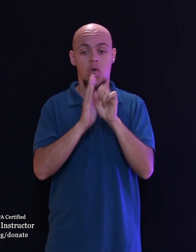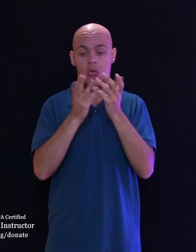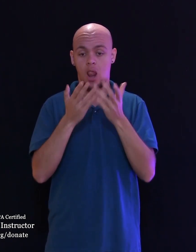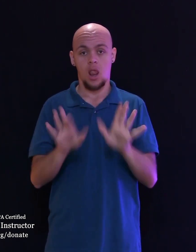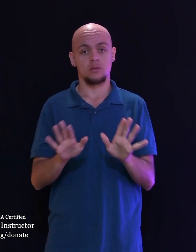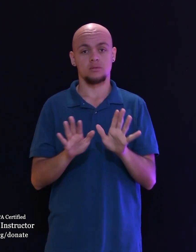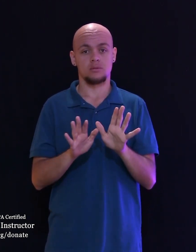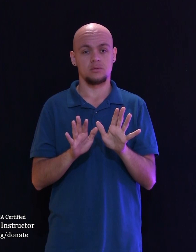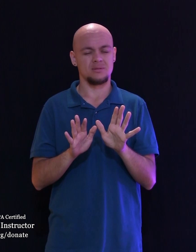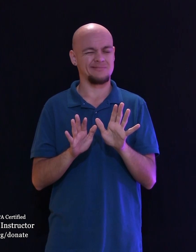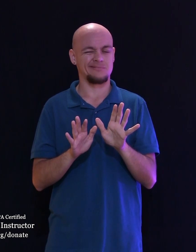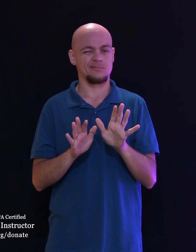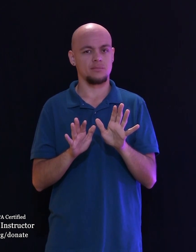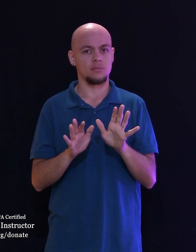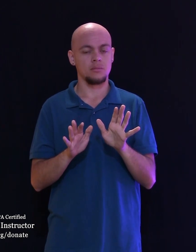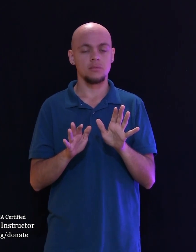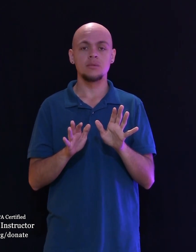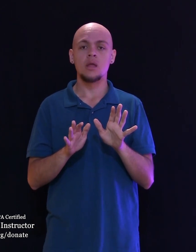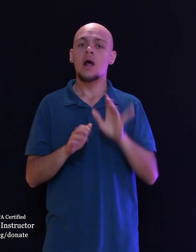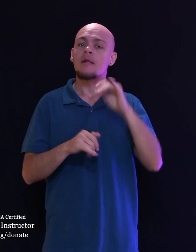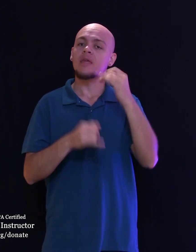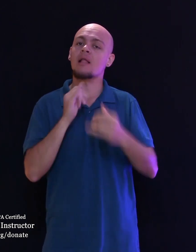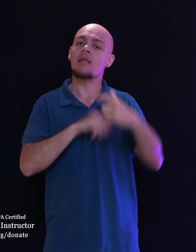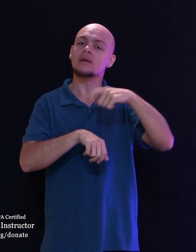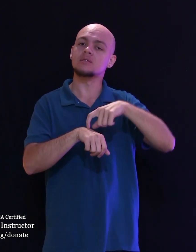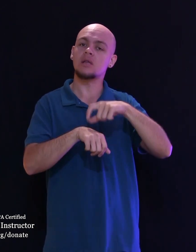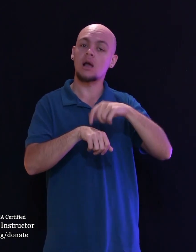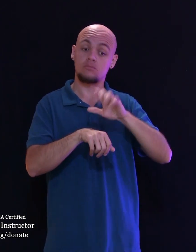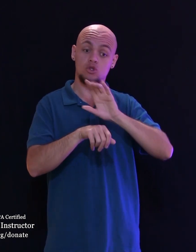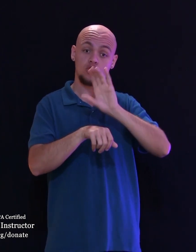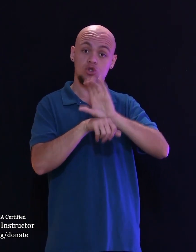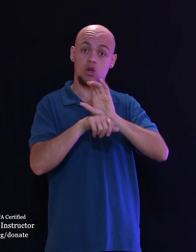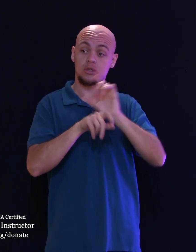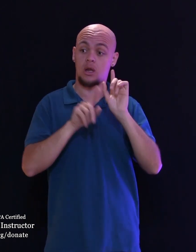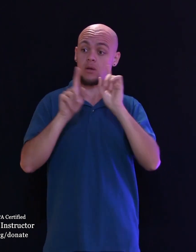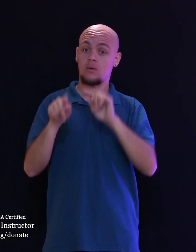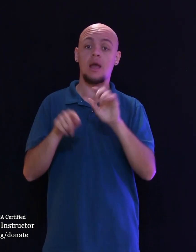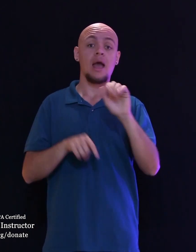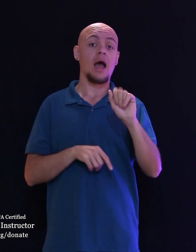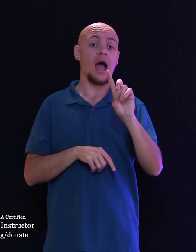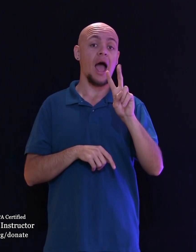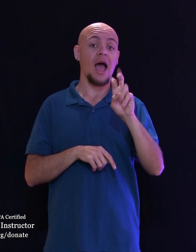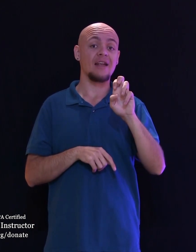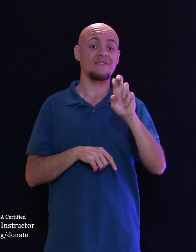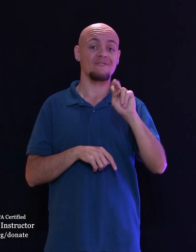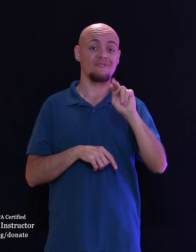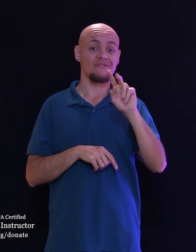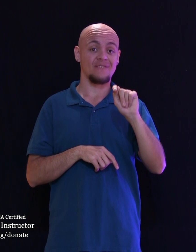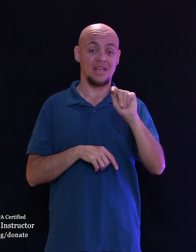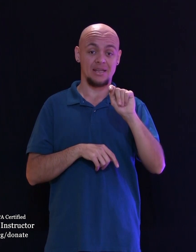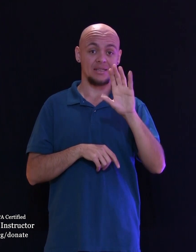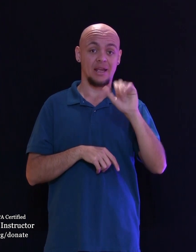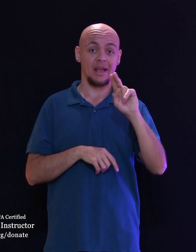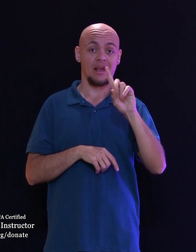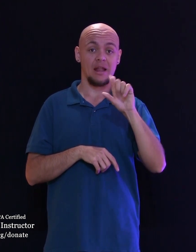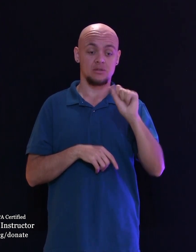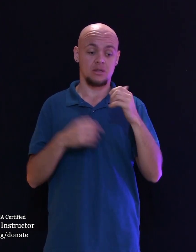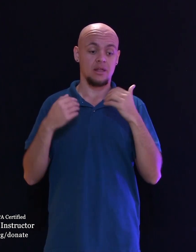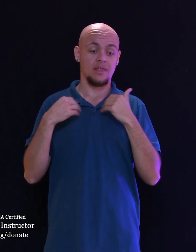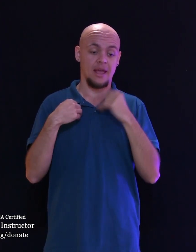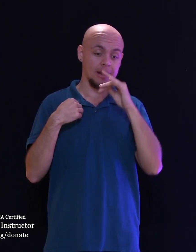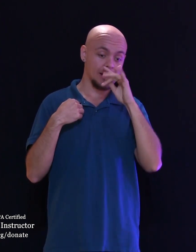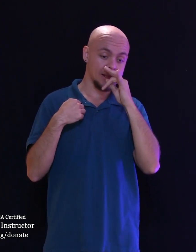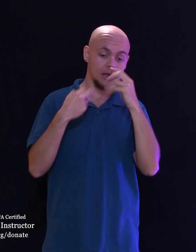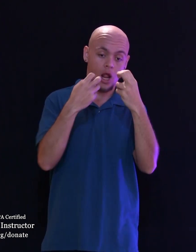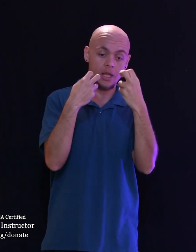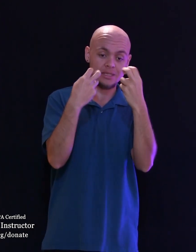can't remember the last time that I went to church, instead of Advent candles on the altar, they had a